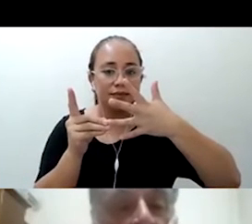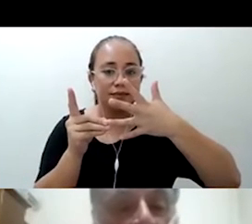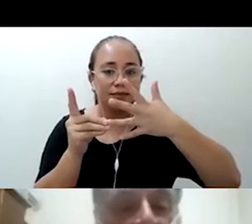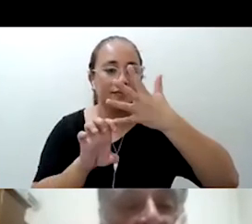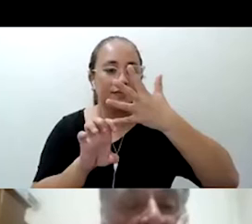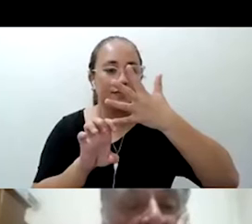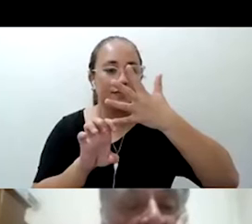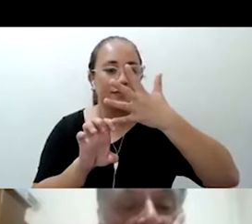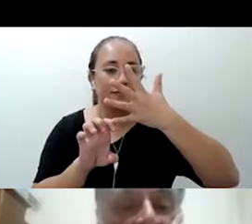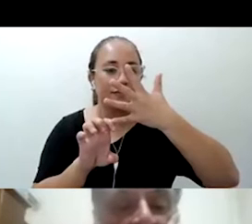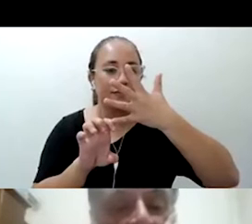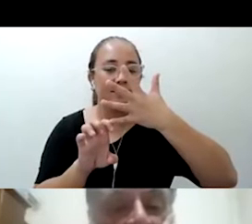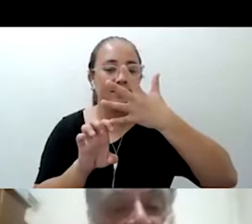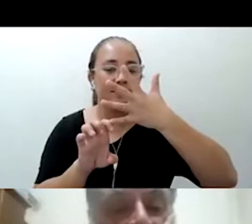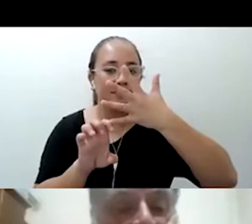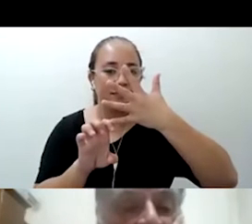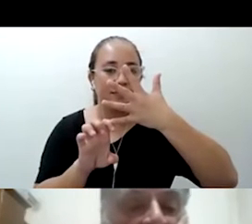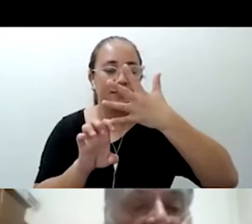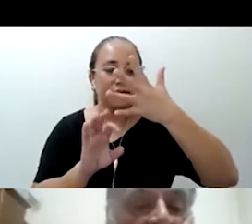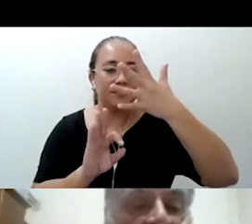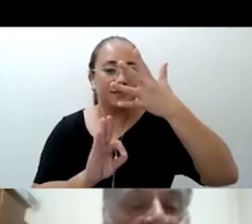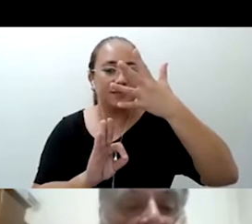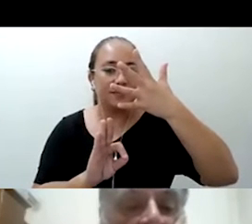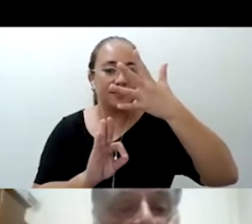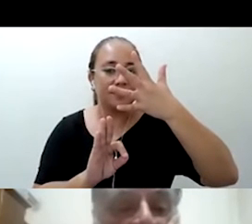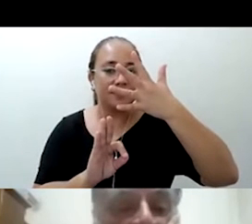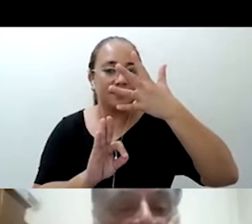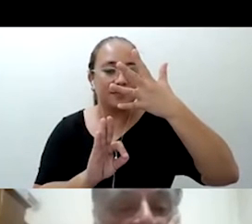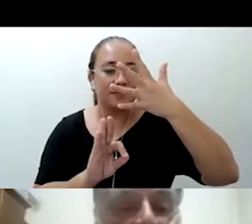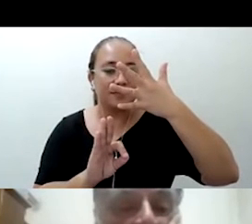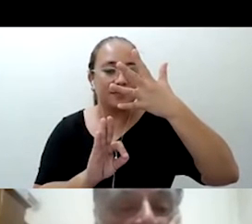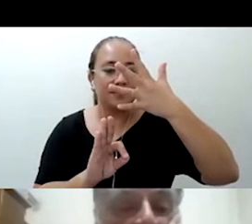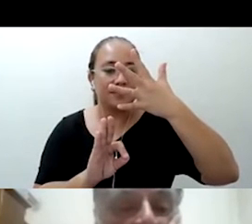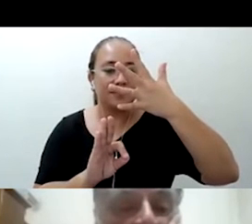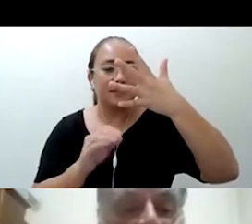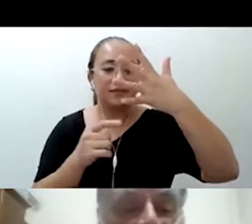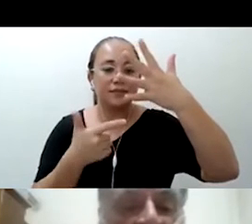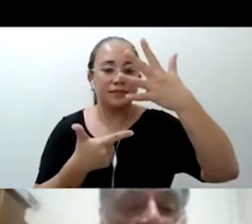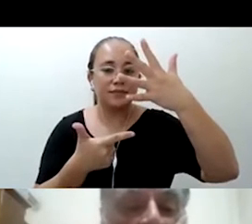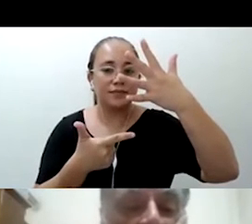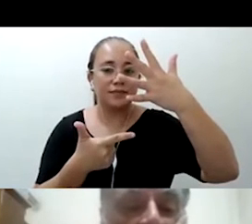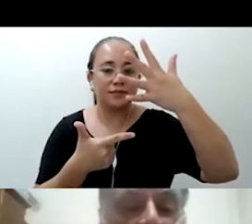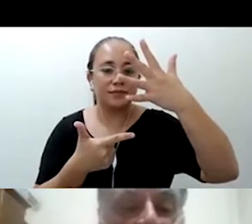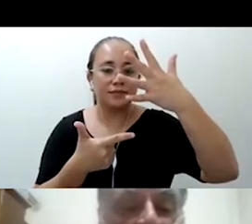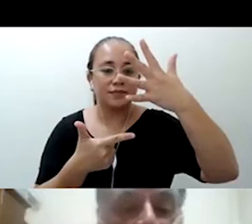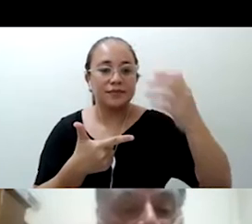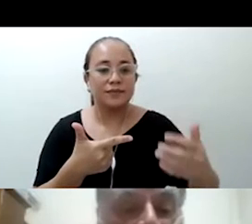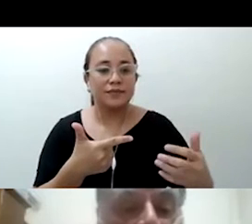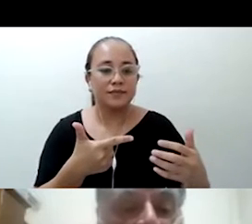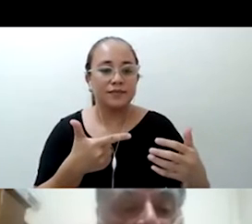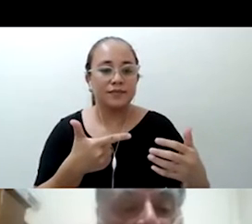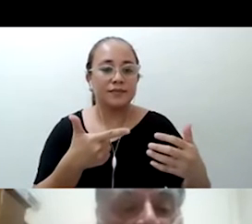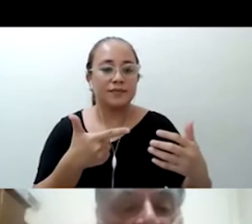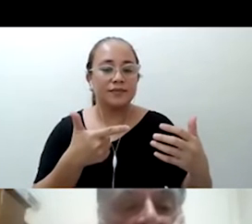palm orientation of the dominant hand, non-manual expression, finger orientation of the